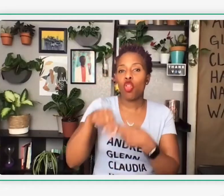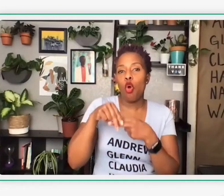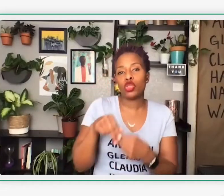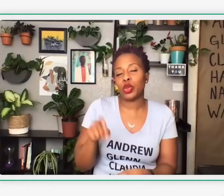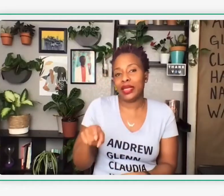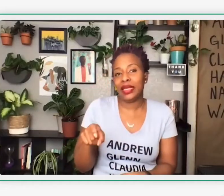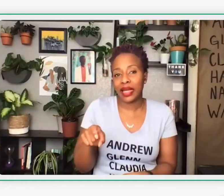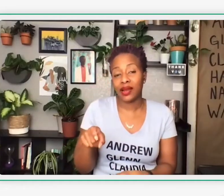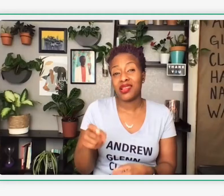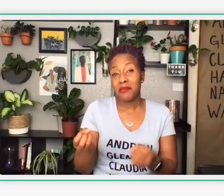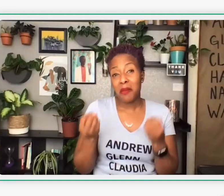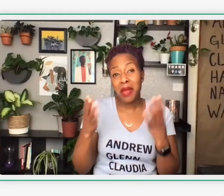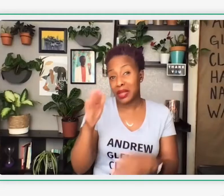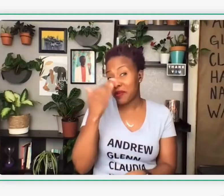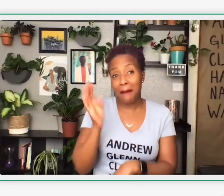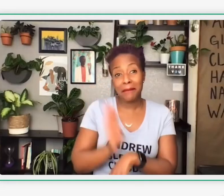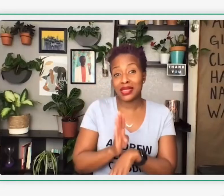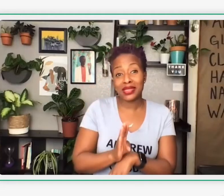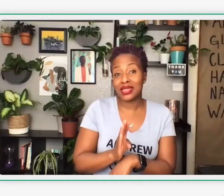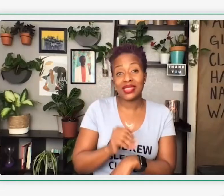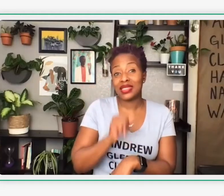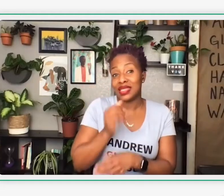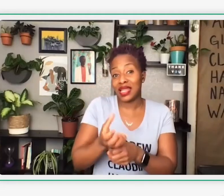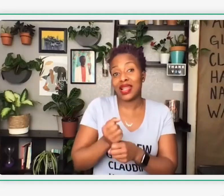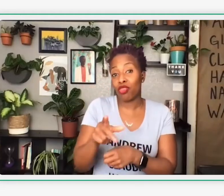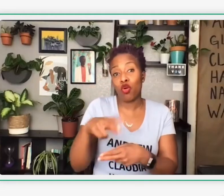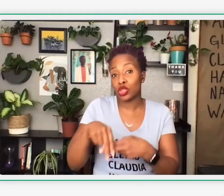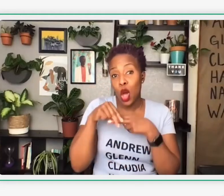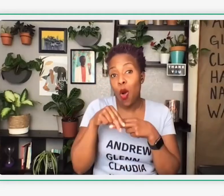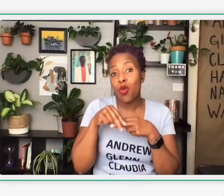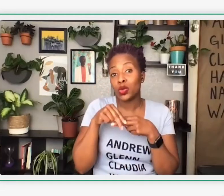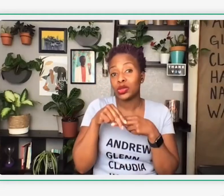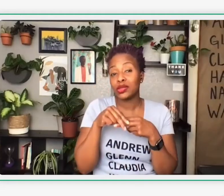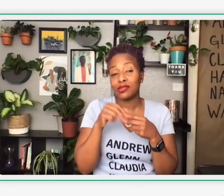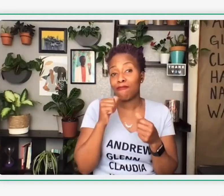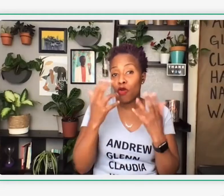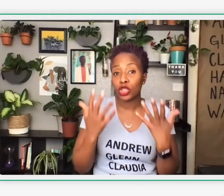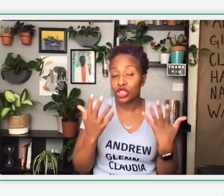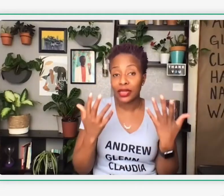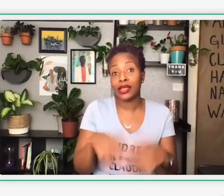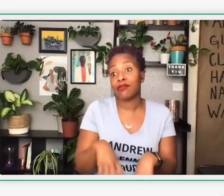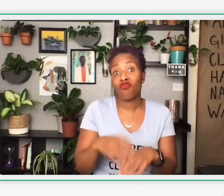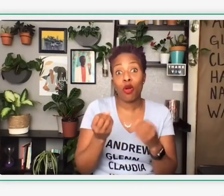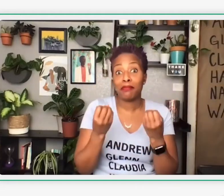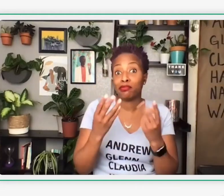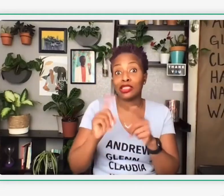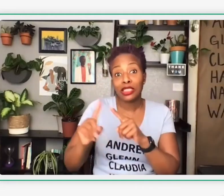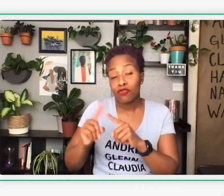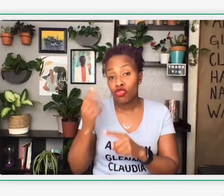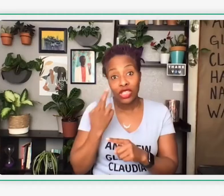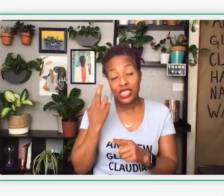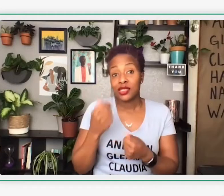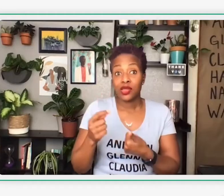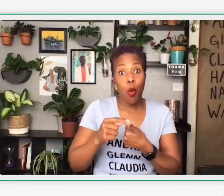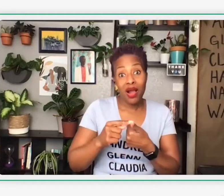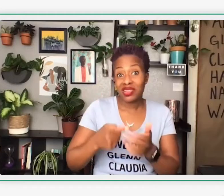overhead costs, so they ended up using that PPP loan. A lot of Black-owned businesses, unfortunately, were